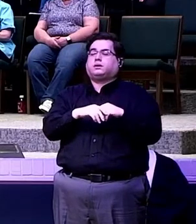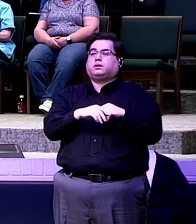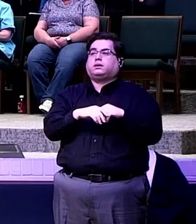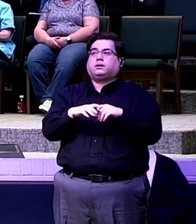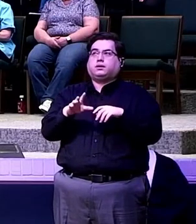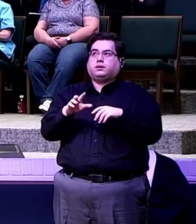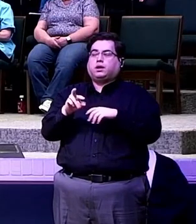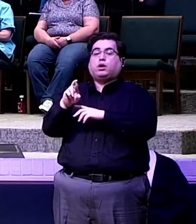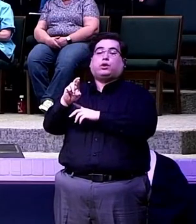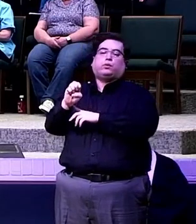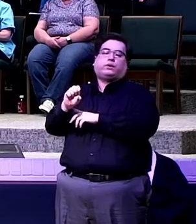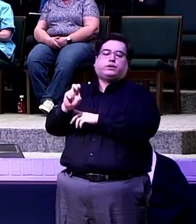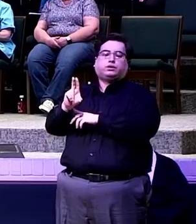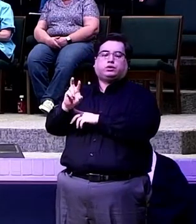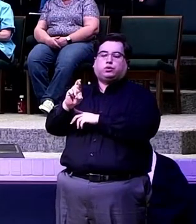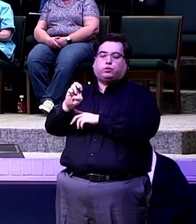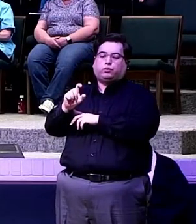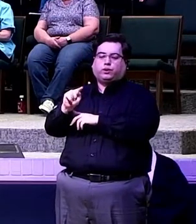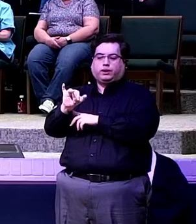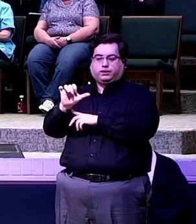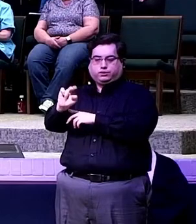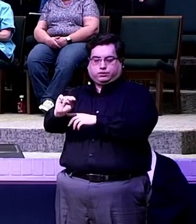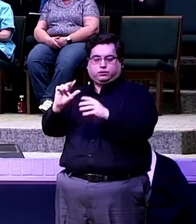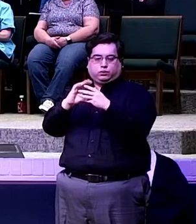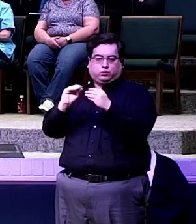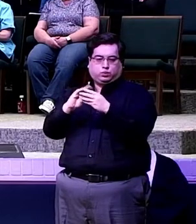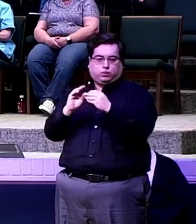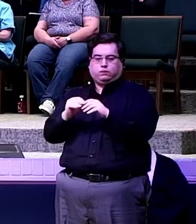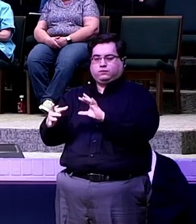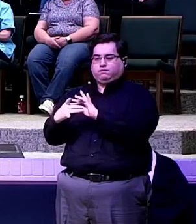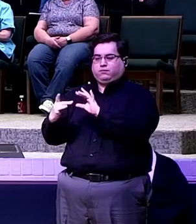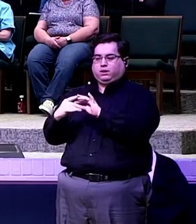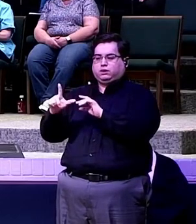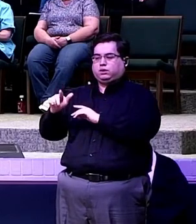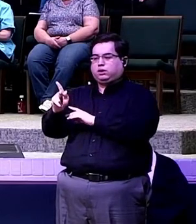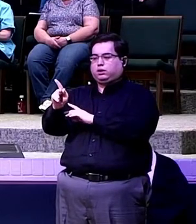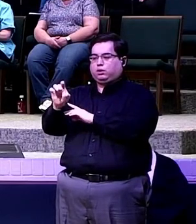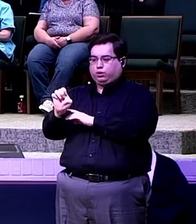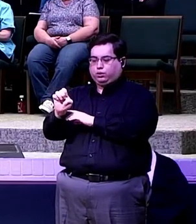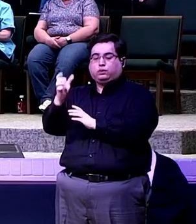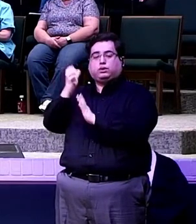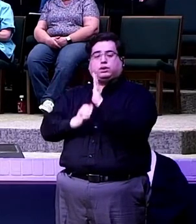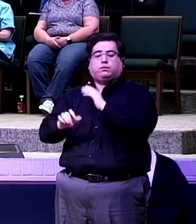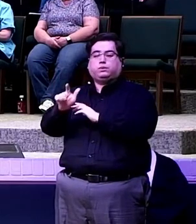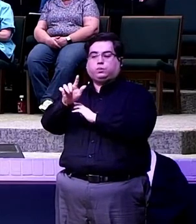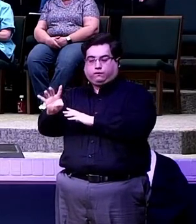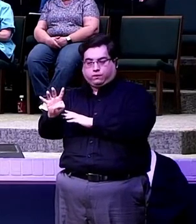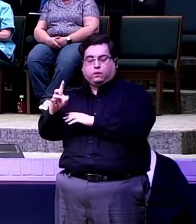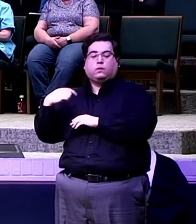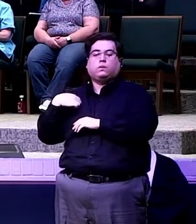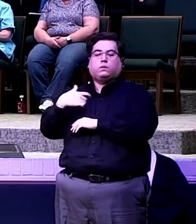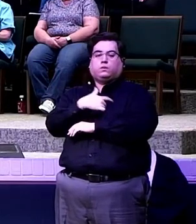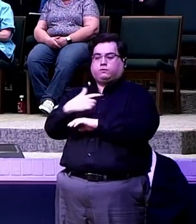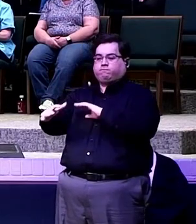Luke. Last week we were looking at John. In Luke chapter 24, we